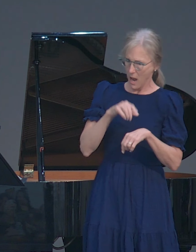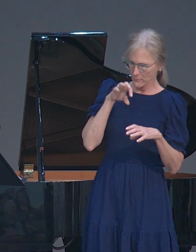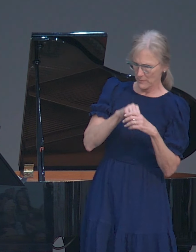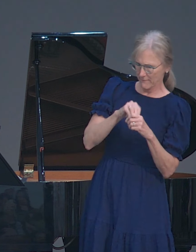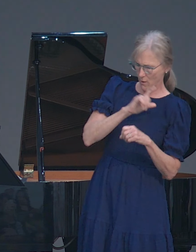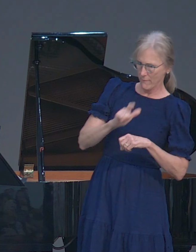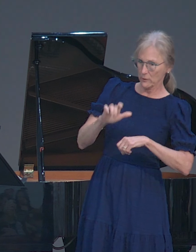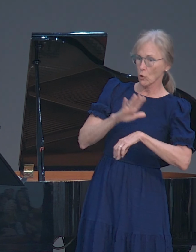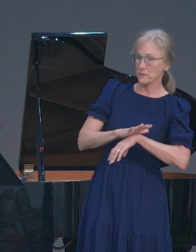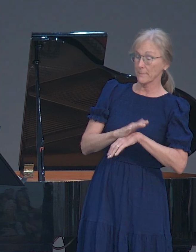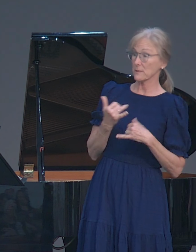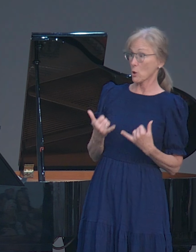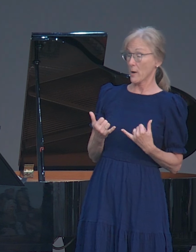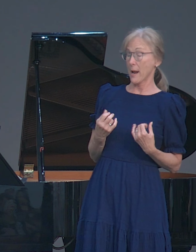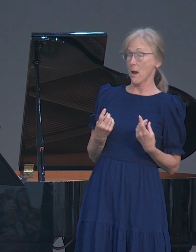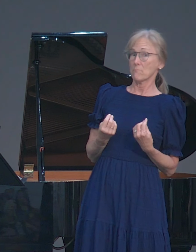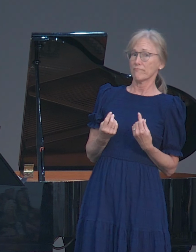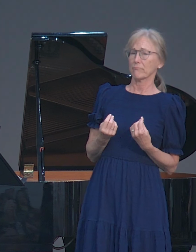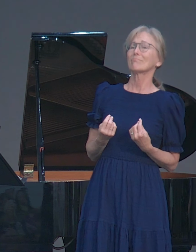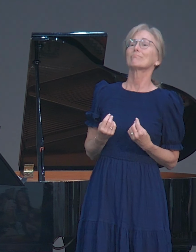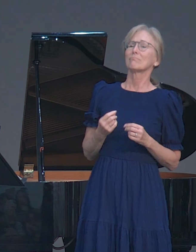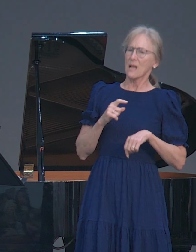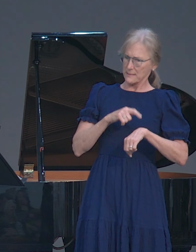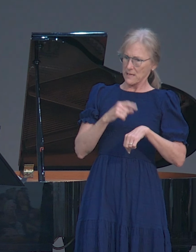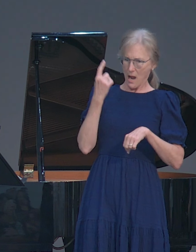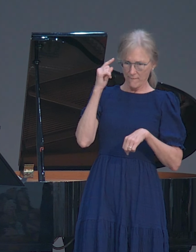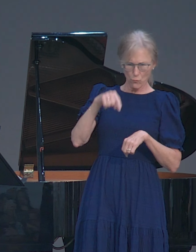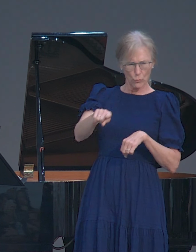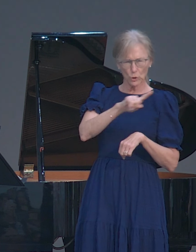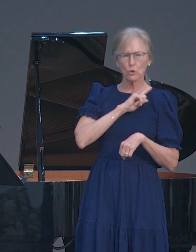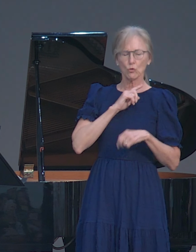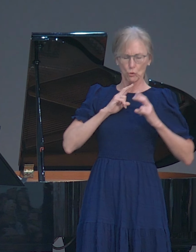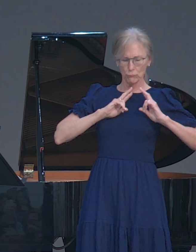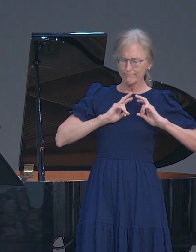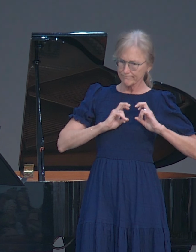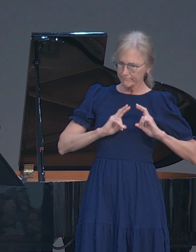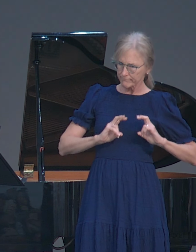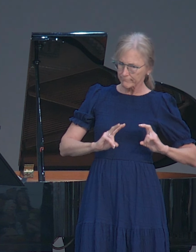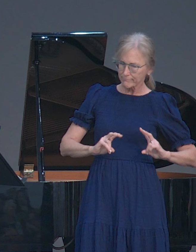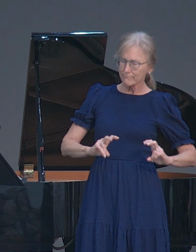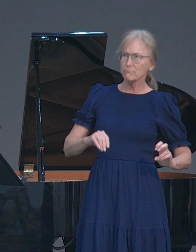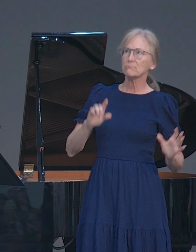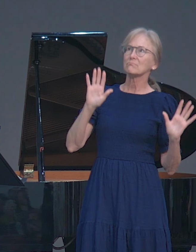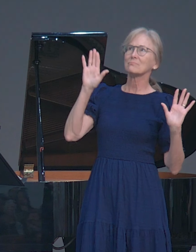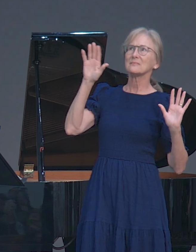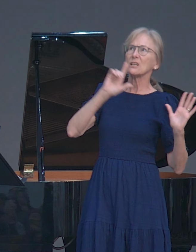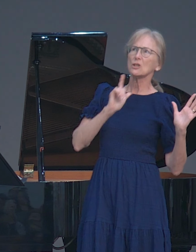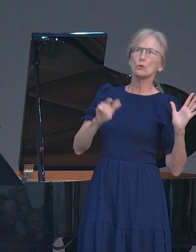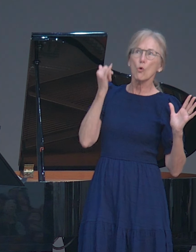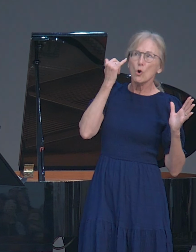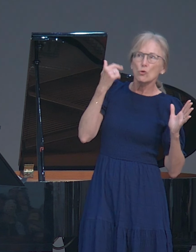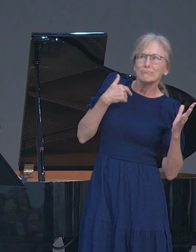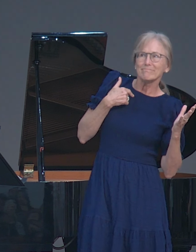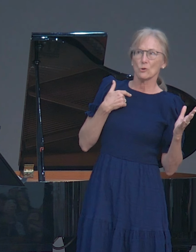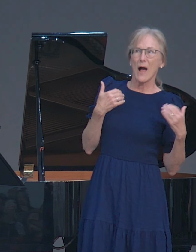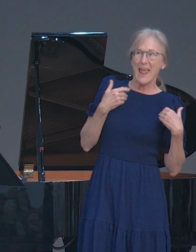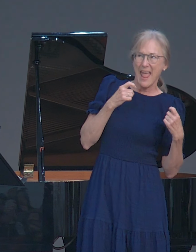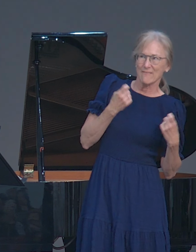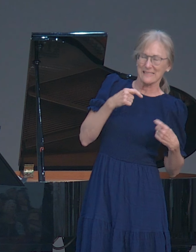have 1 to 2 minutes of sincere heart reflection, just you and the Lord. If God brings a sin to your mind that you haven't dealt with, this is the